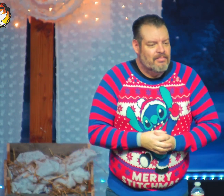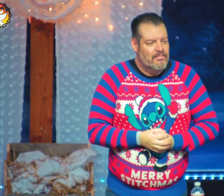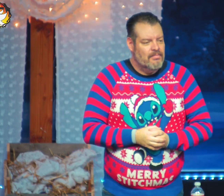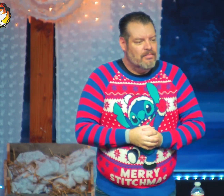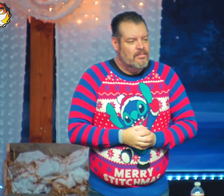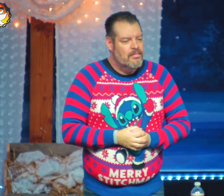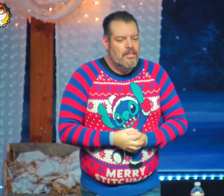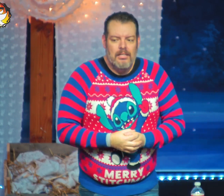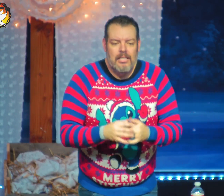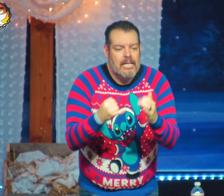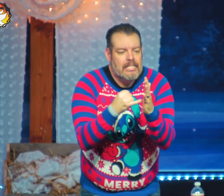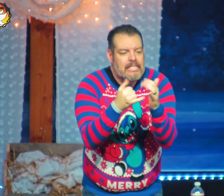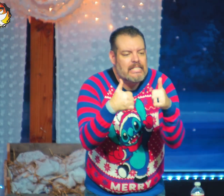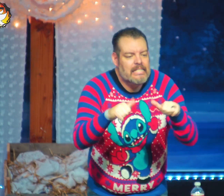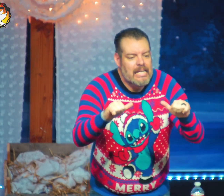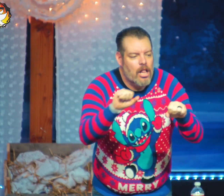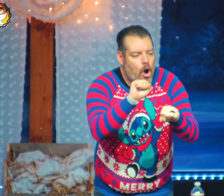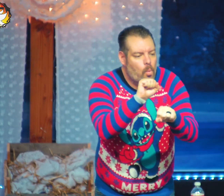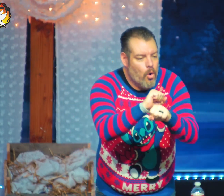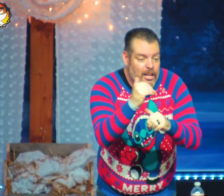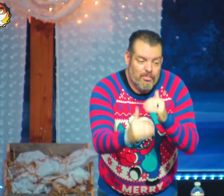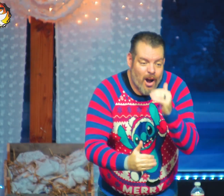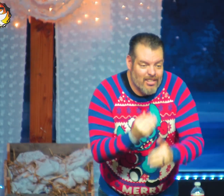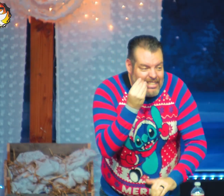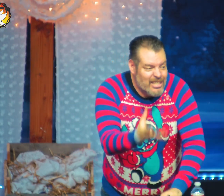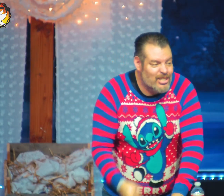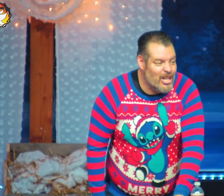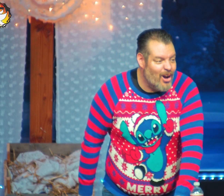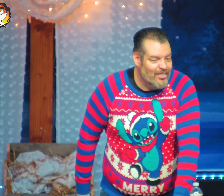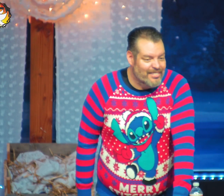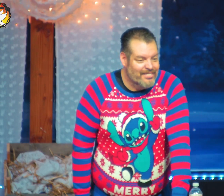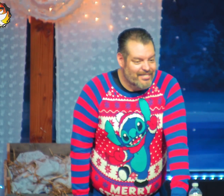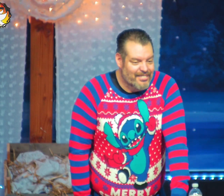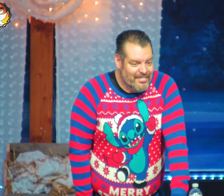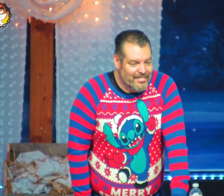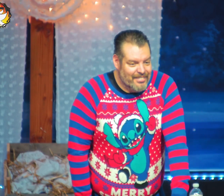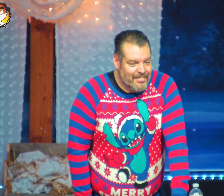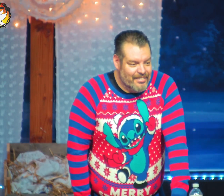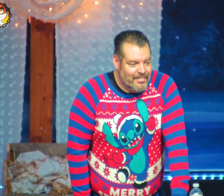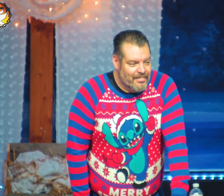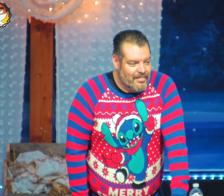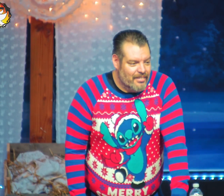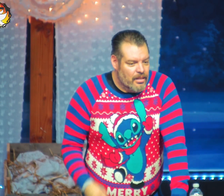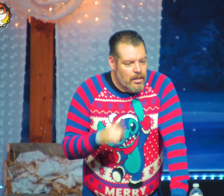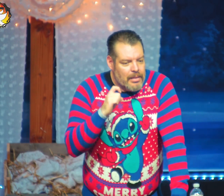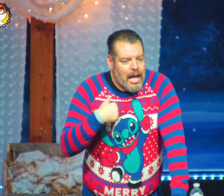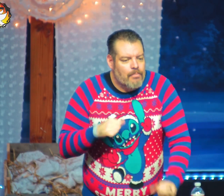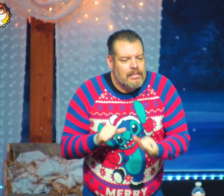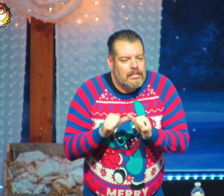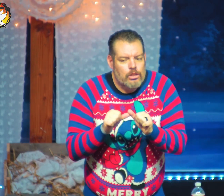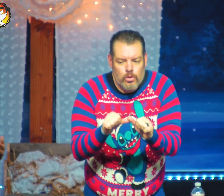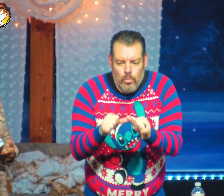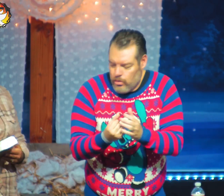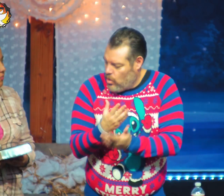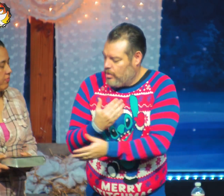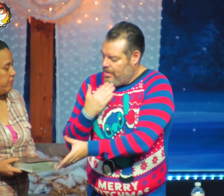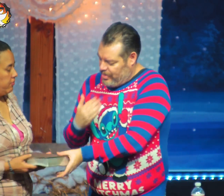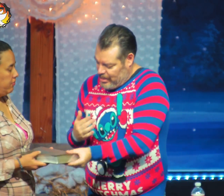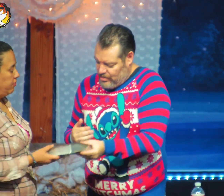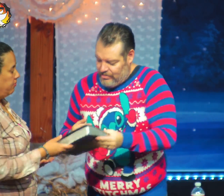Bible? Oh, yeah. It's right there. I want this from the Bible. Those ugly thoughts, take them out. Let's keep